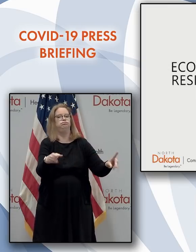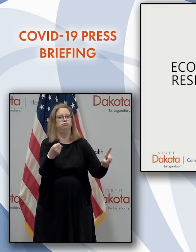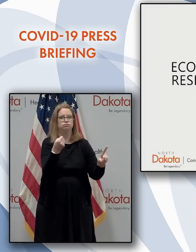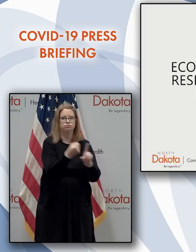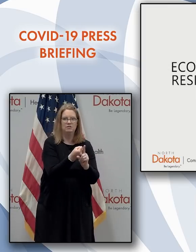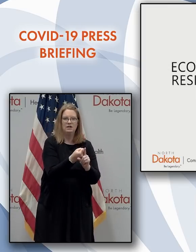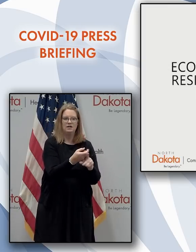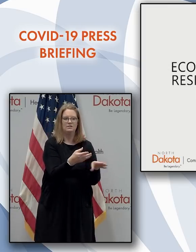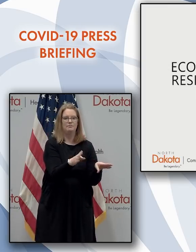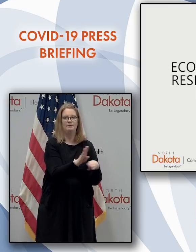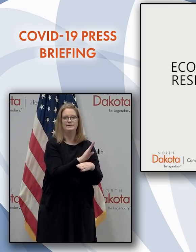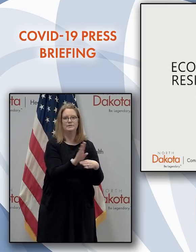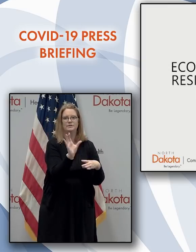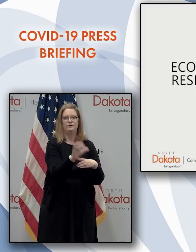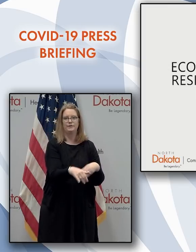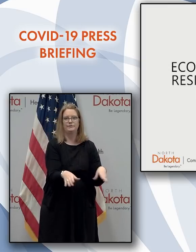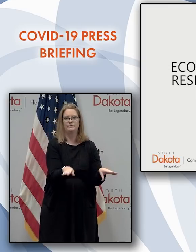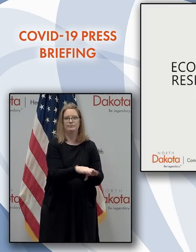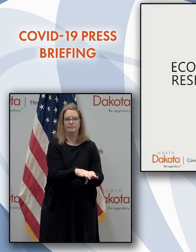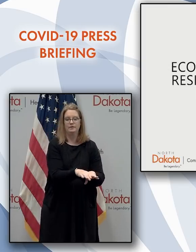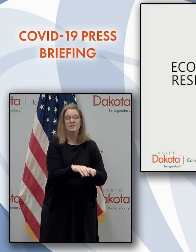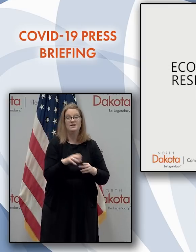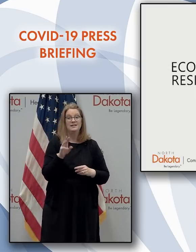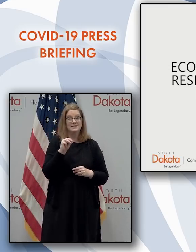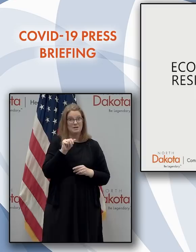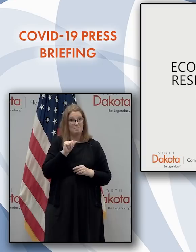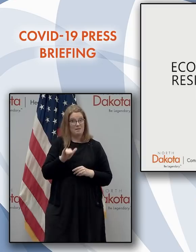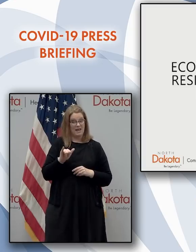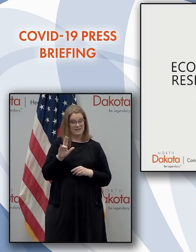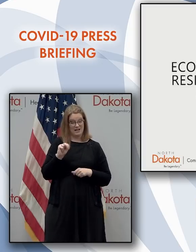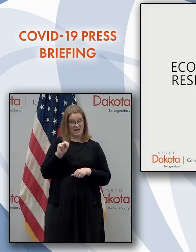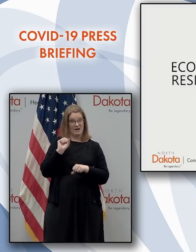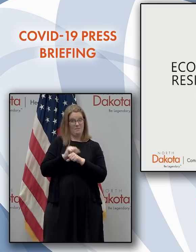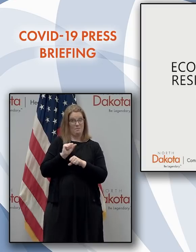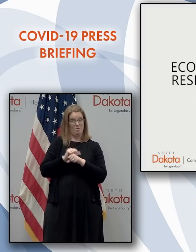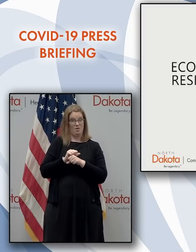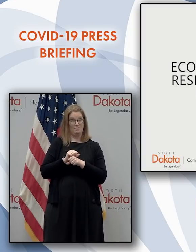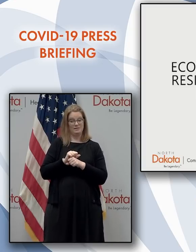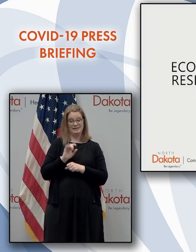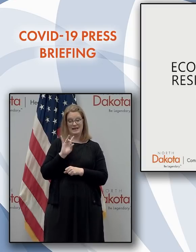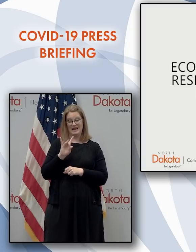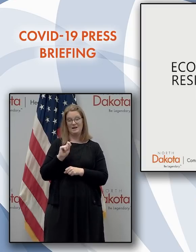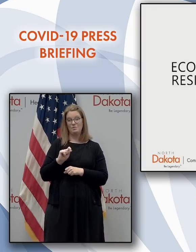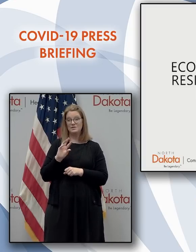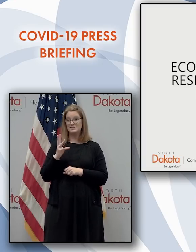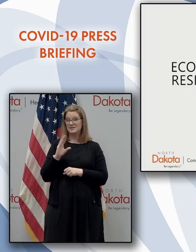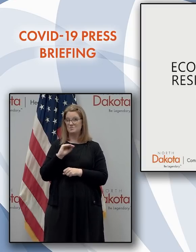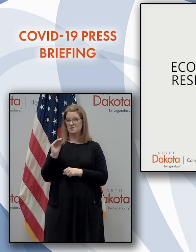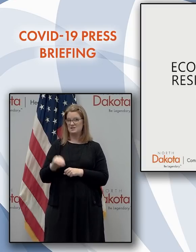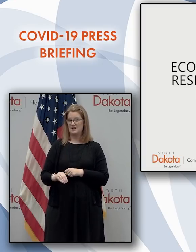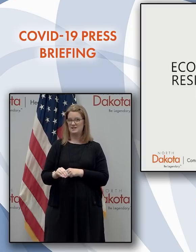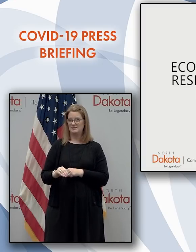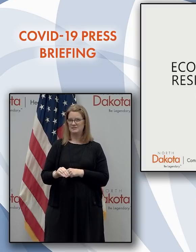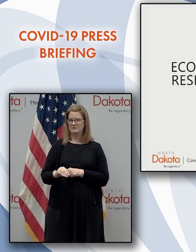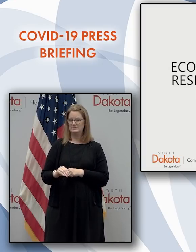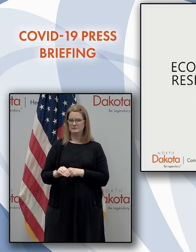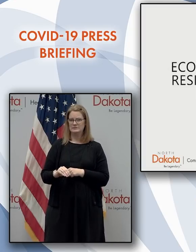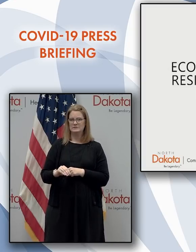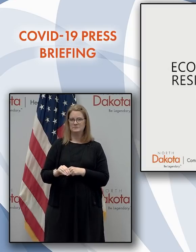in mid-March. May's unemployment rate, the most recent available, was 8.6%, down